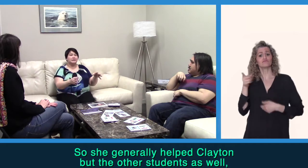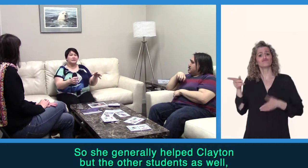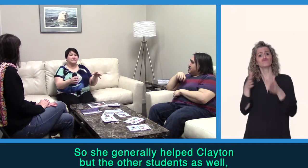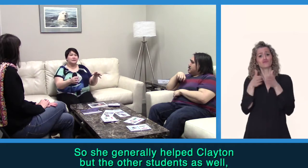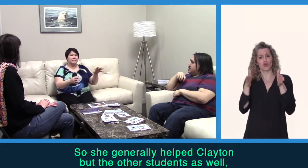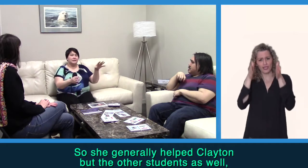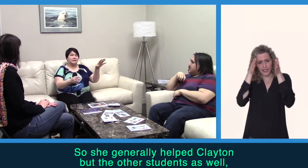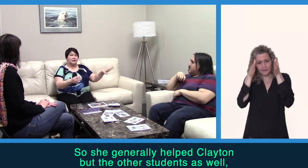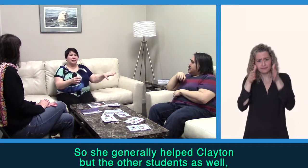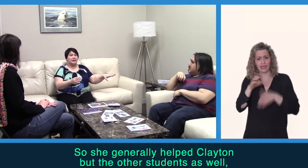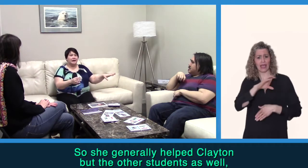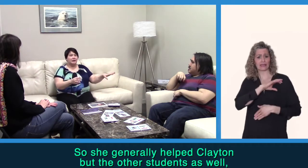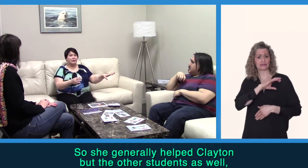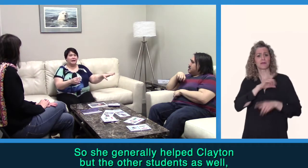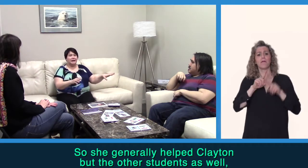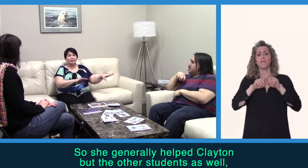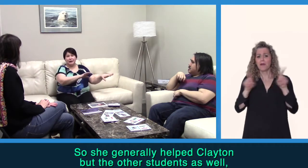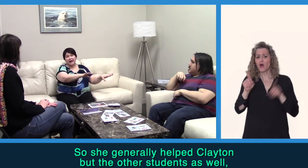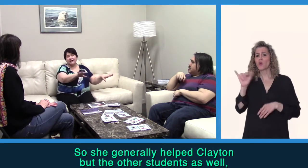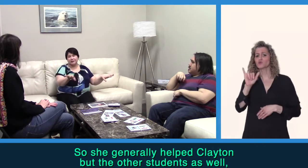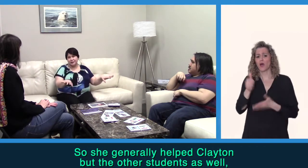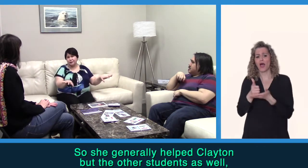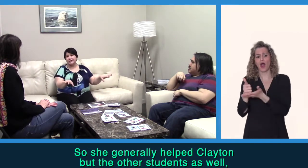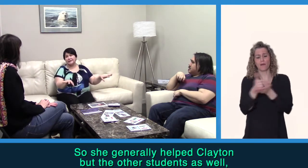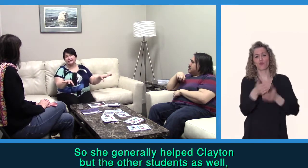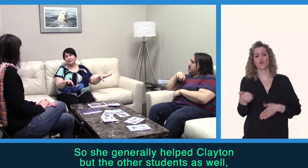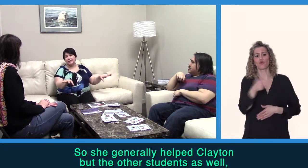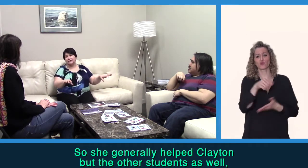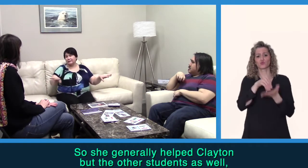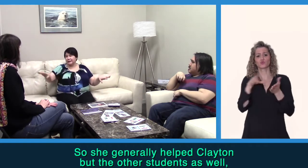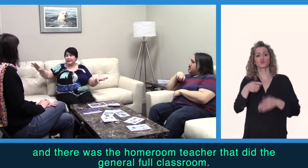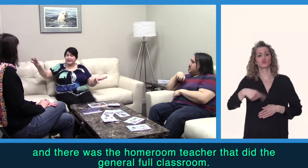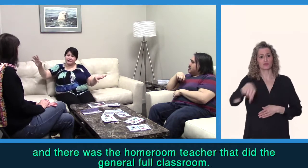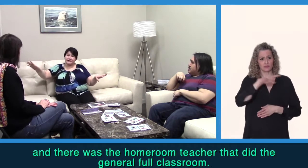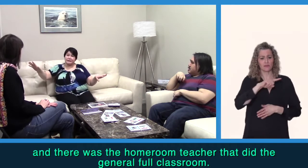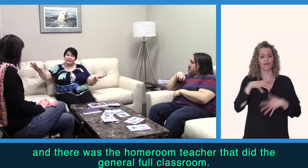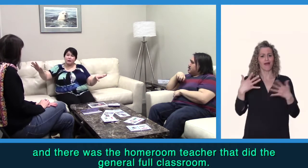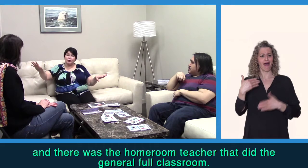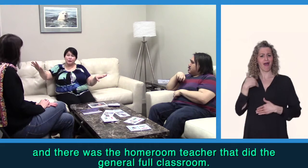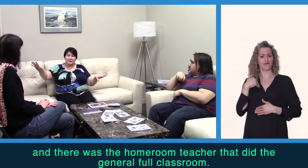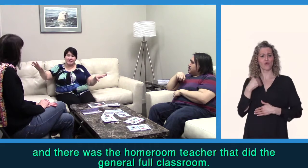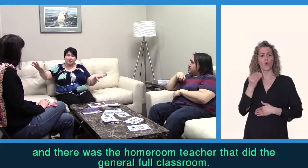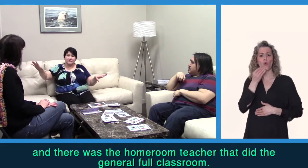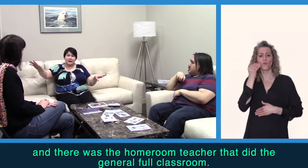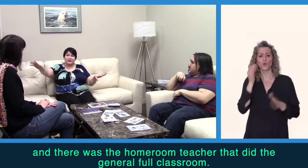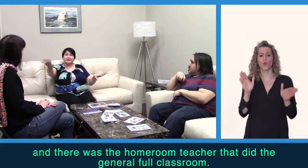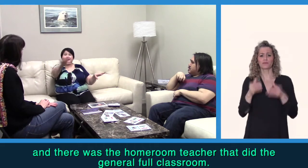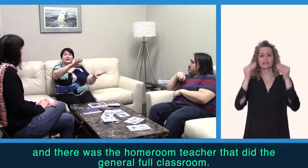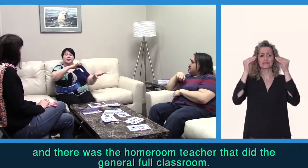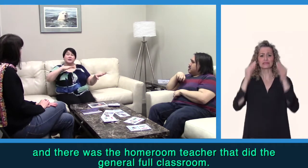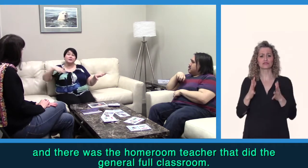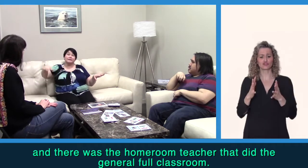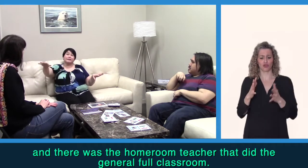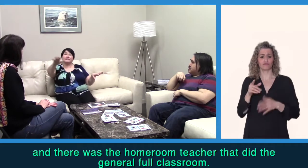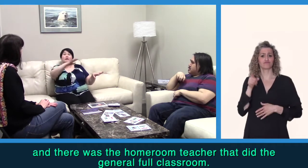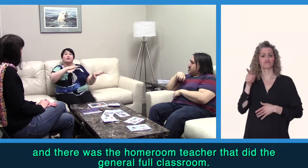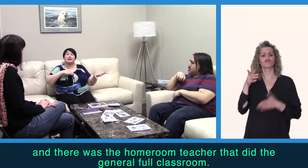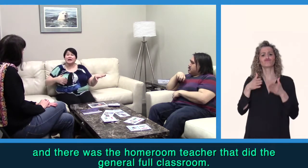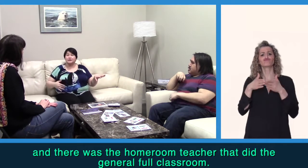generally helped Clayton, but other students as well. Mm-hmm. And there was a homeroom teacher that did the